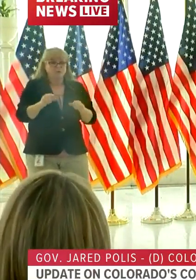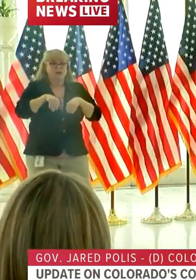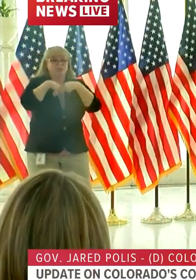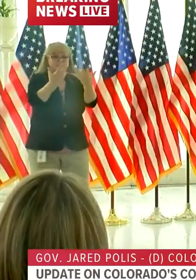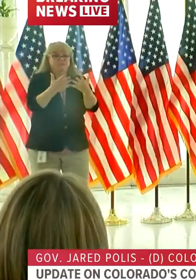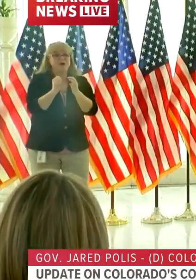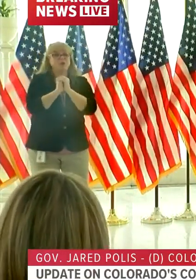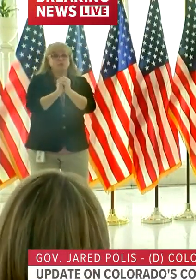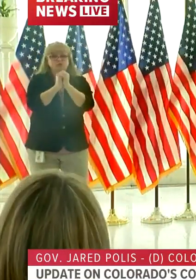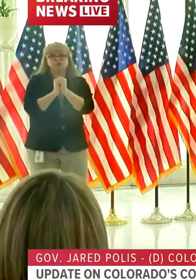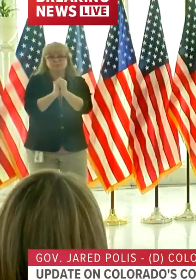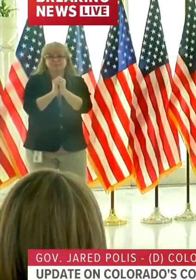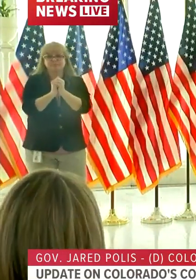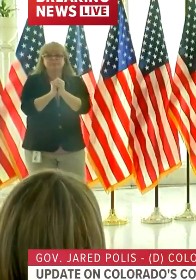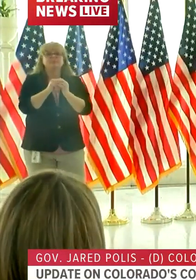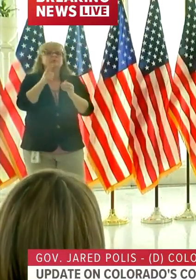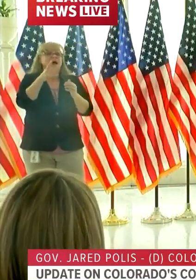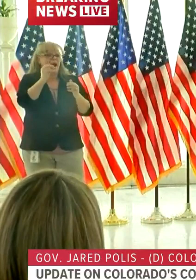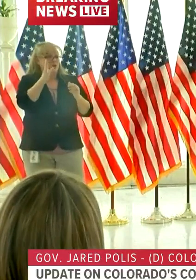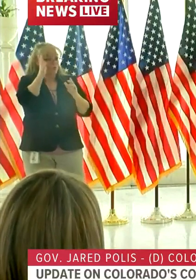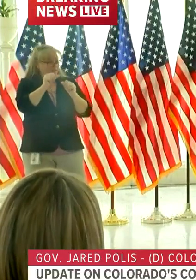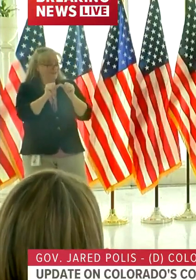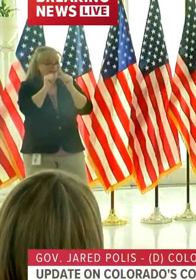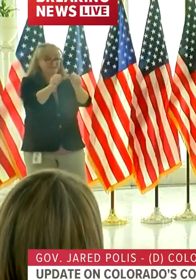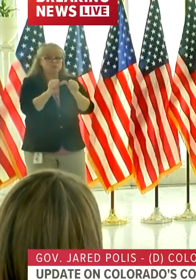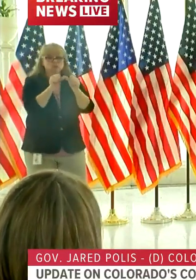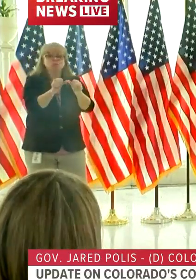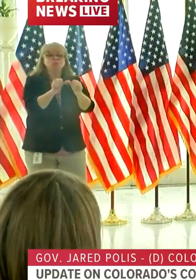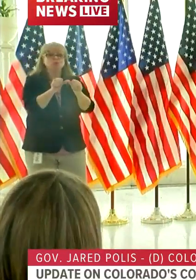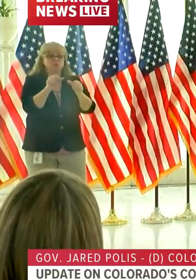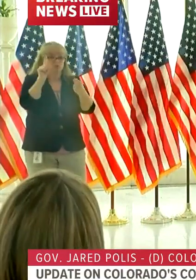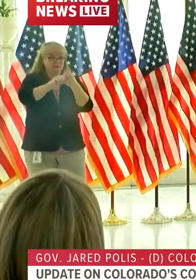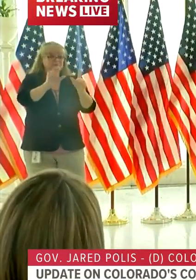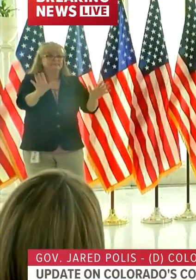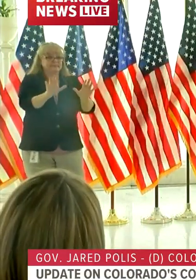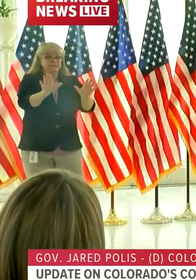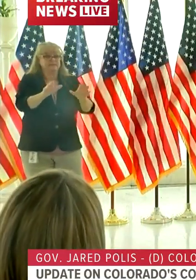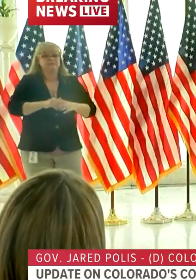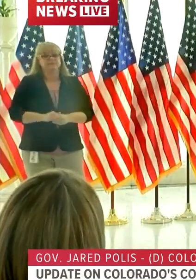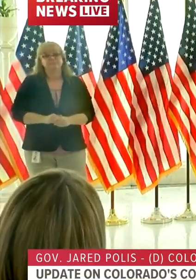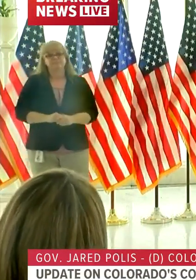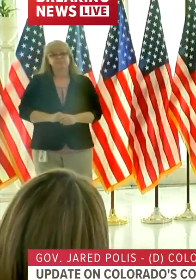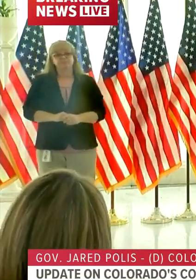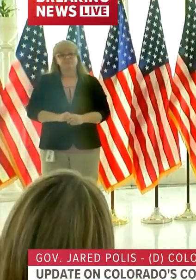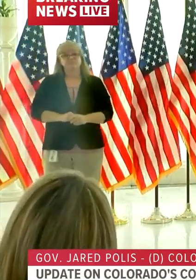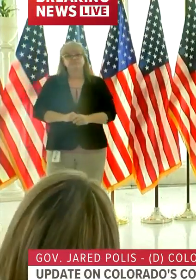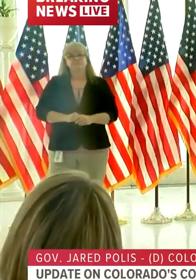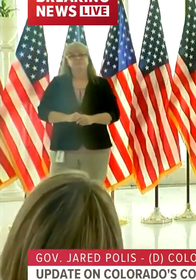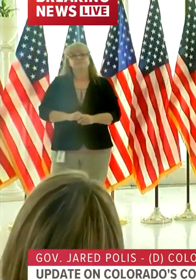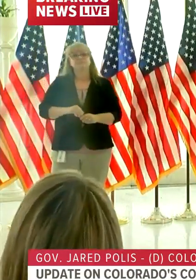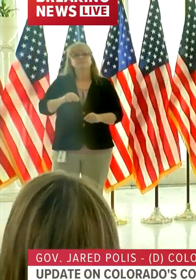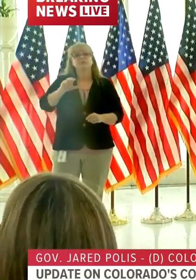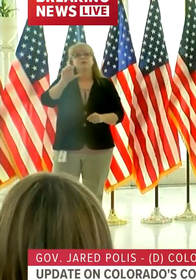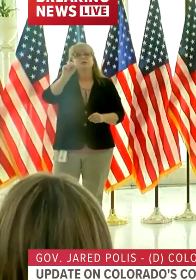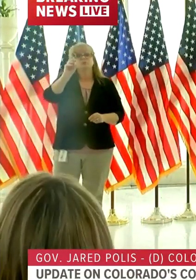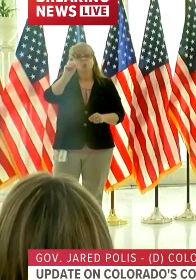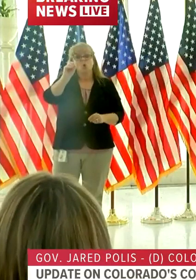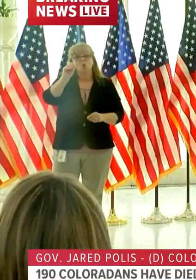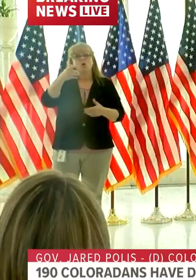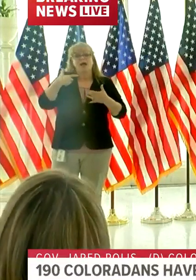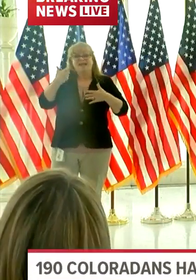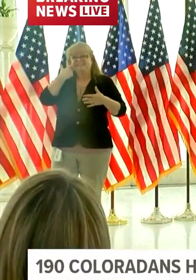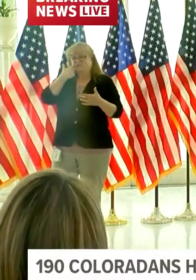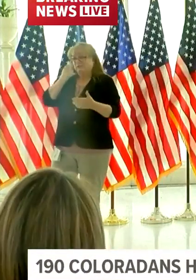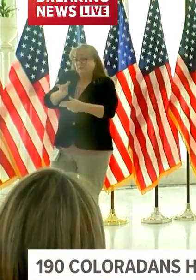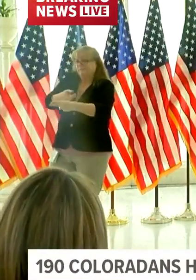Sunday. Next slide, that's the online streaming. Drive Up, as we mentioned, there's a